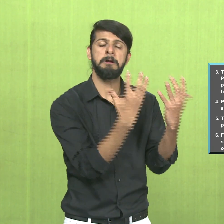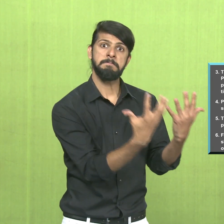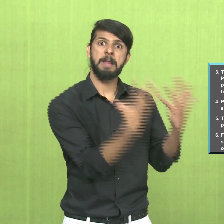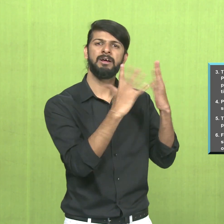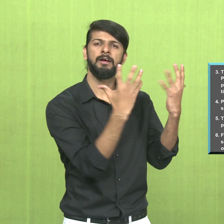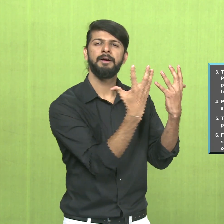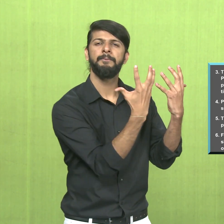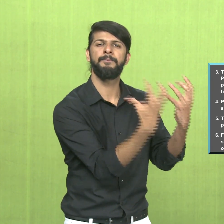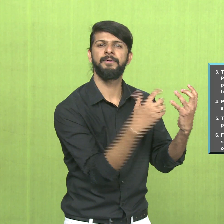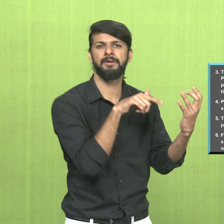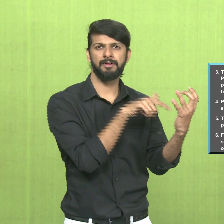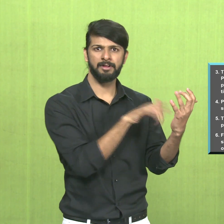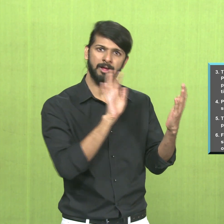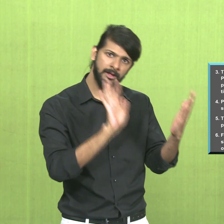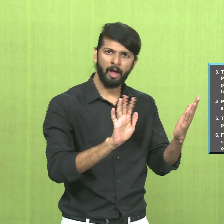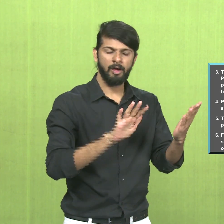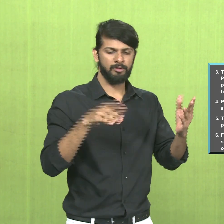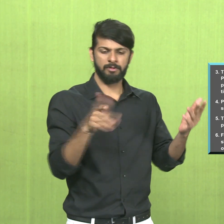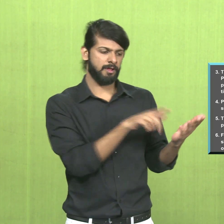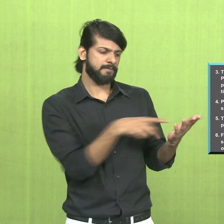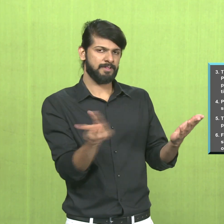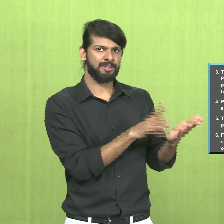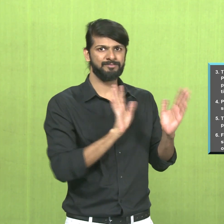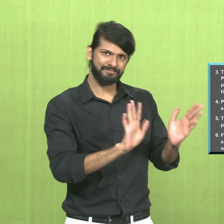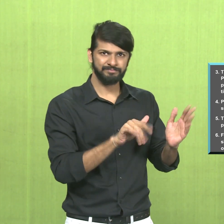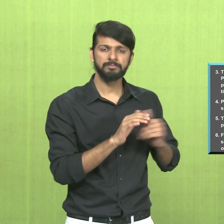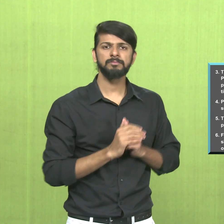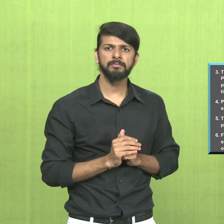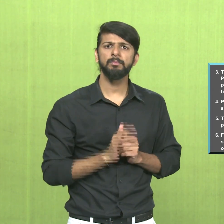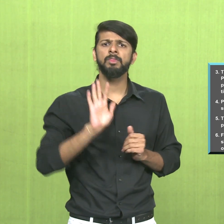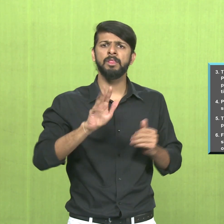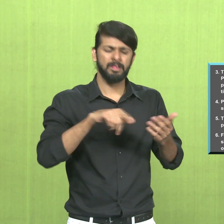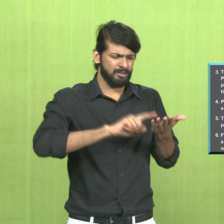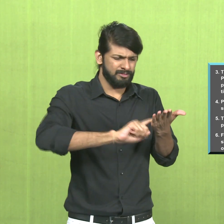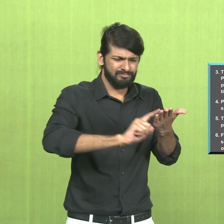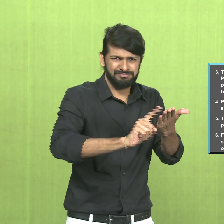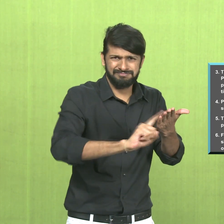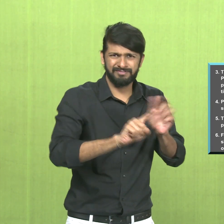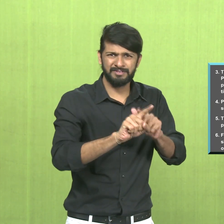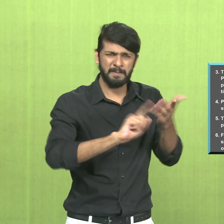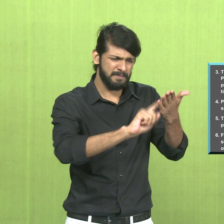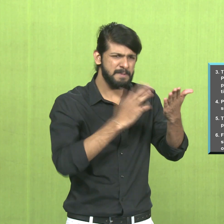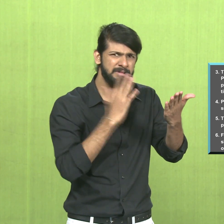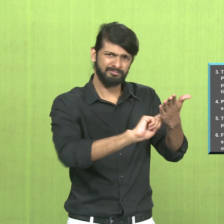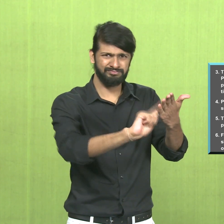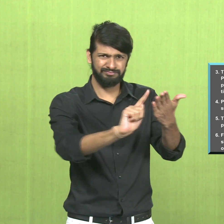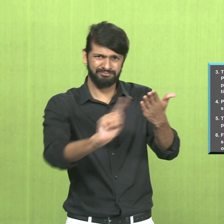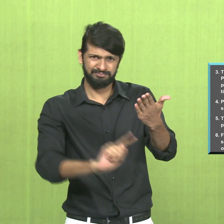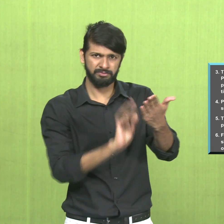intense, pastel would give a subdued effect. But the good part is that pastel